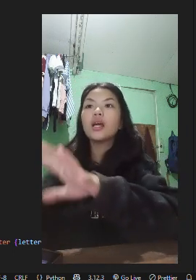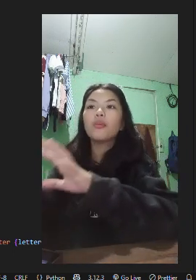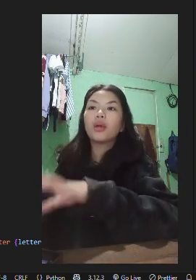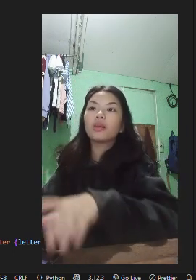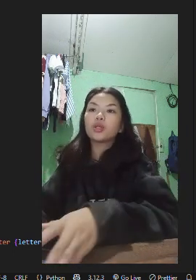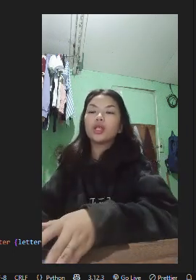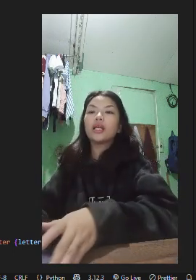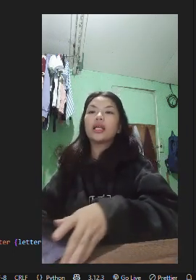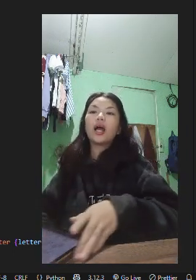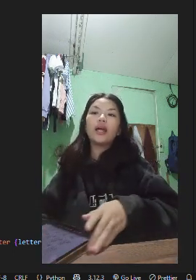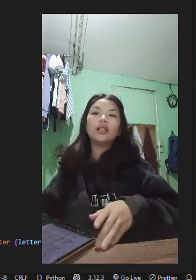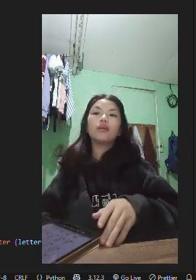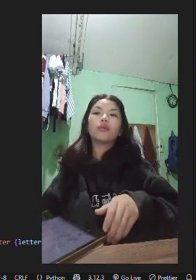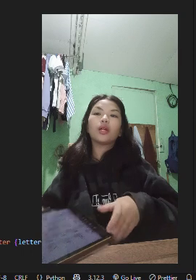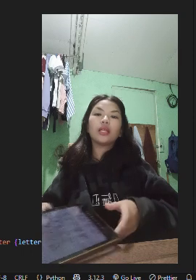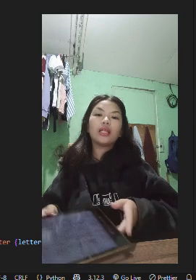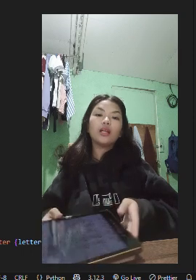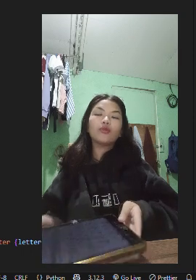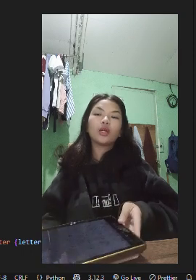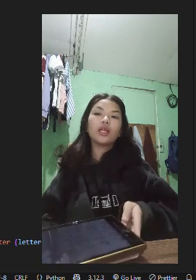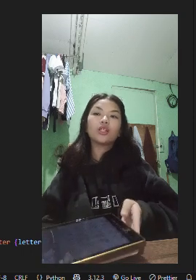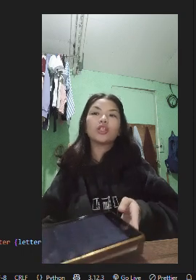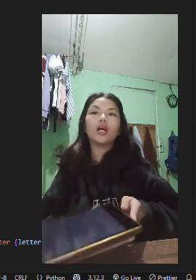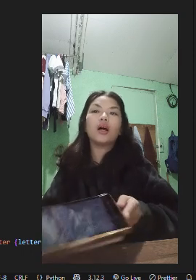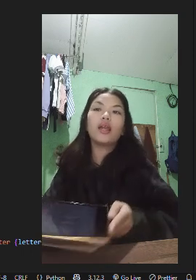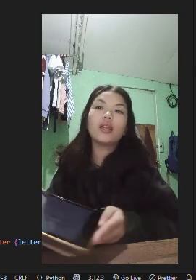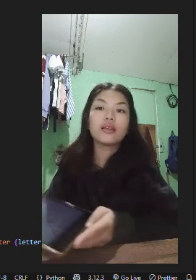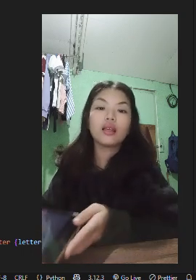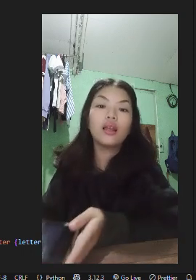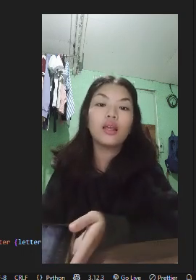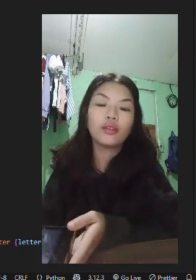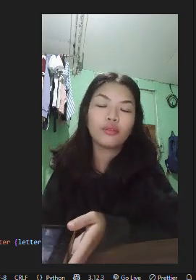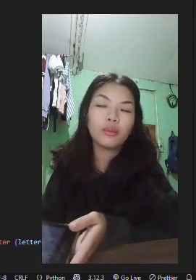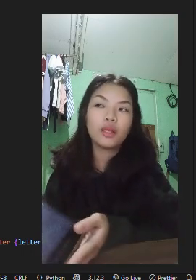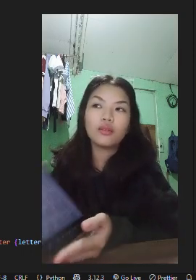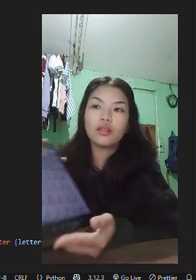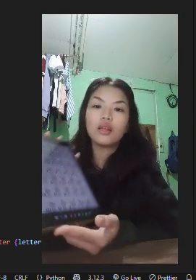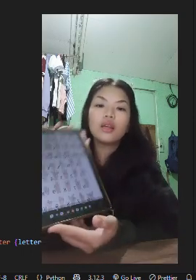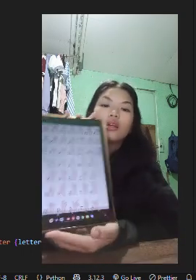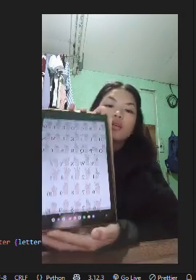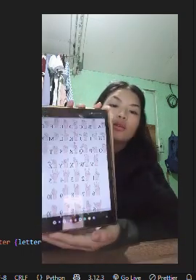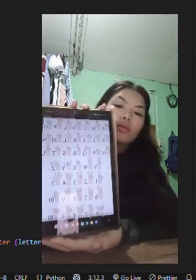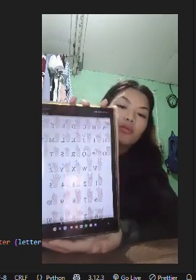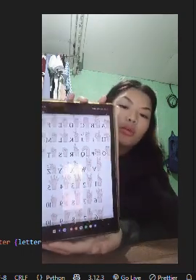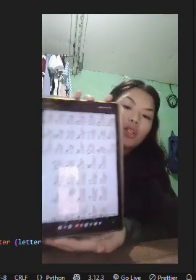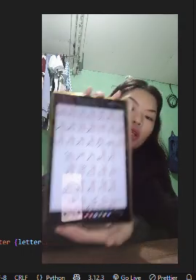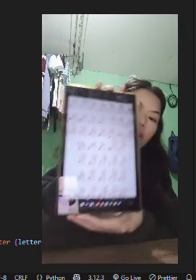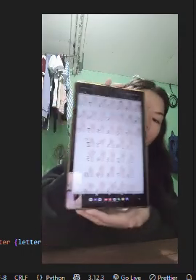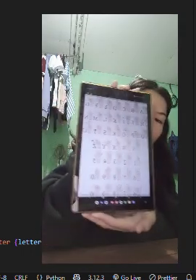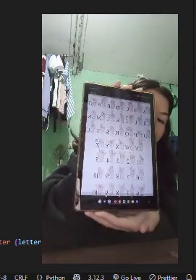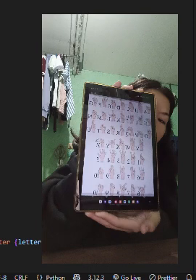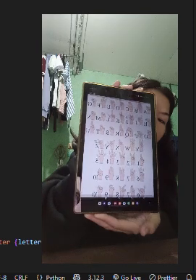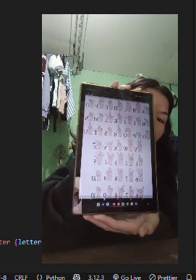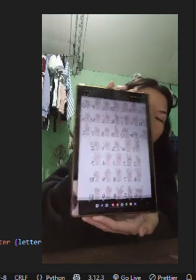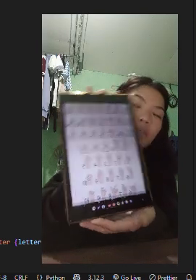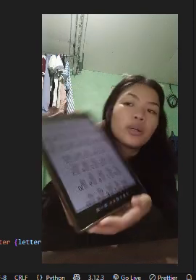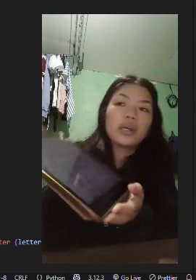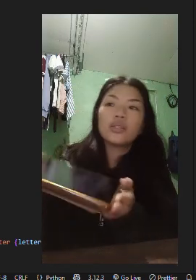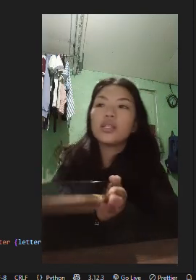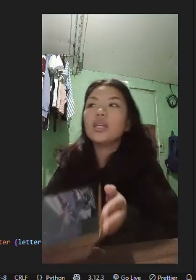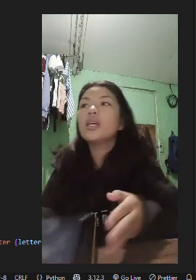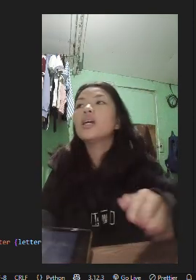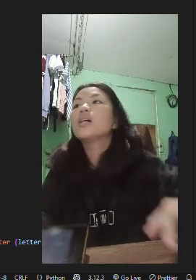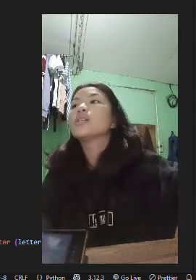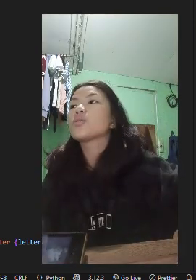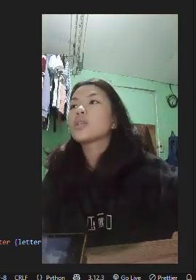sets by capturing hand landmark data for each ASL letter from A to Z. So muna siya from A